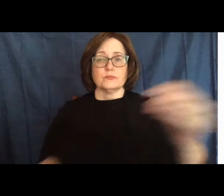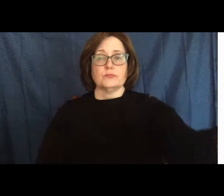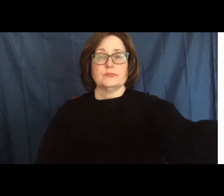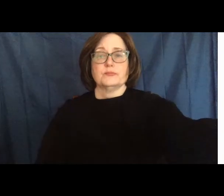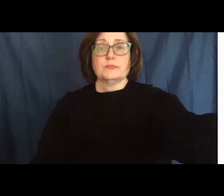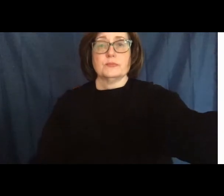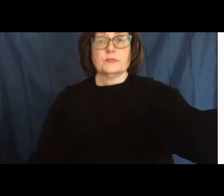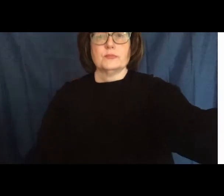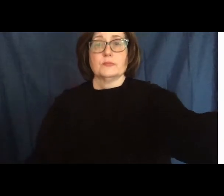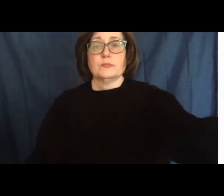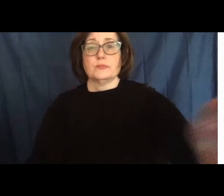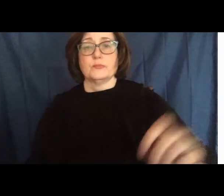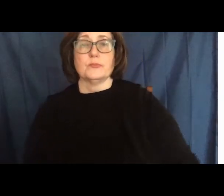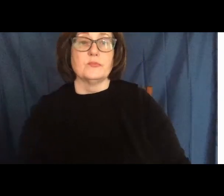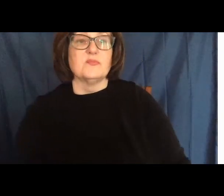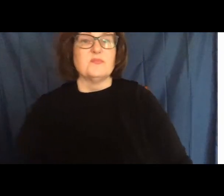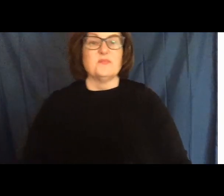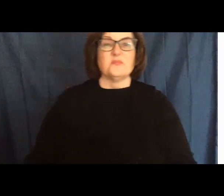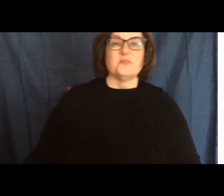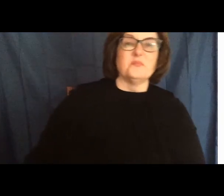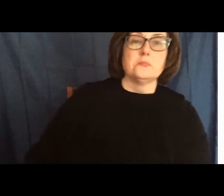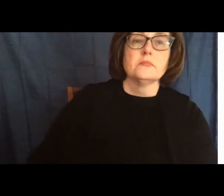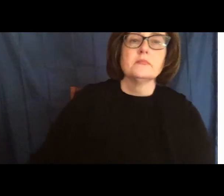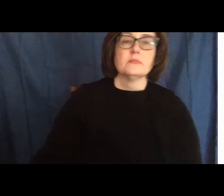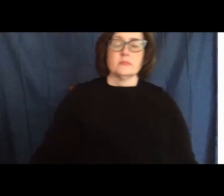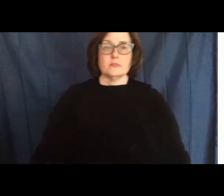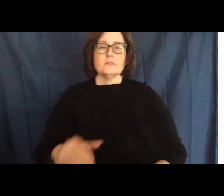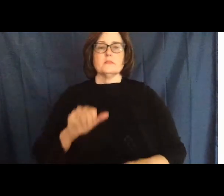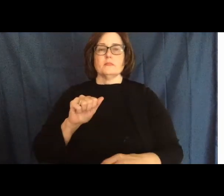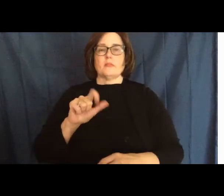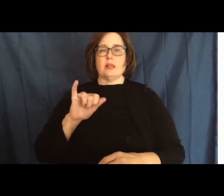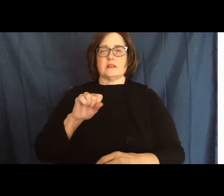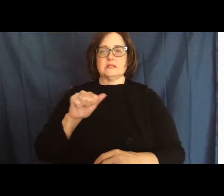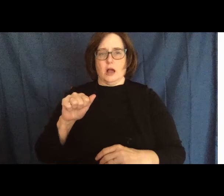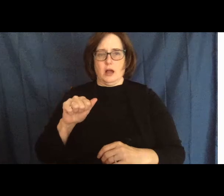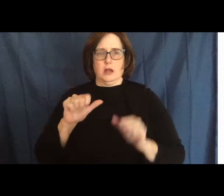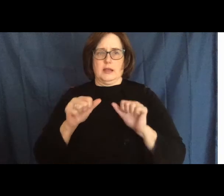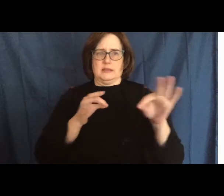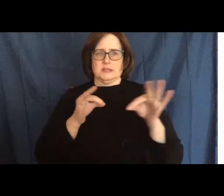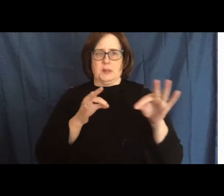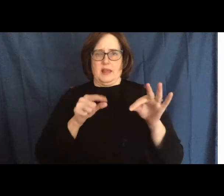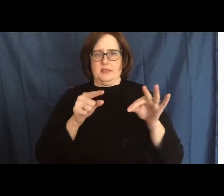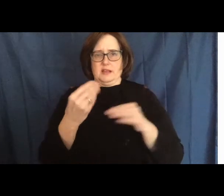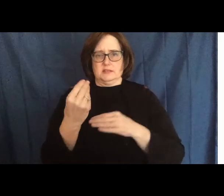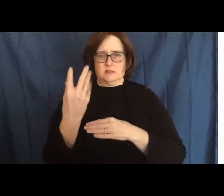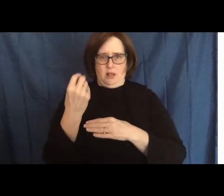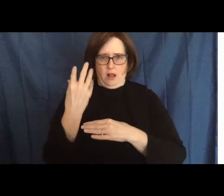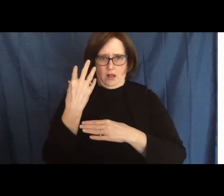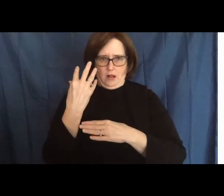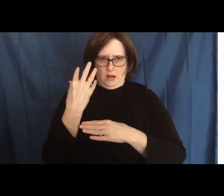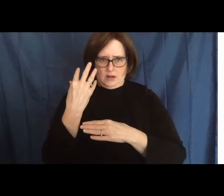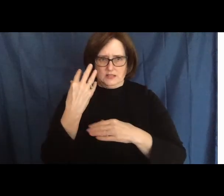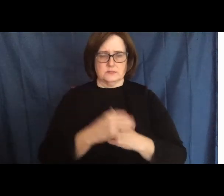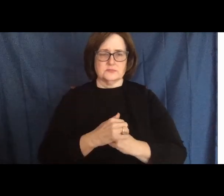go back, sorry. Okay, so yeah, in the meantime, Alisa can go on with the slides and I'll use my slide in order to continue